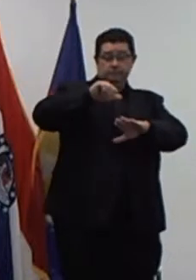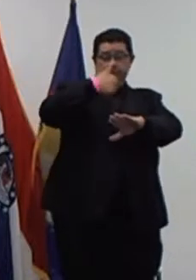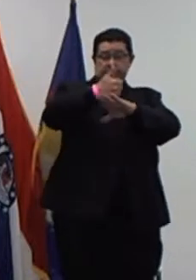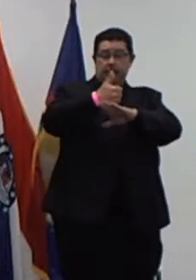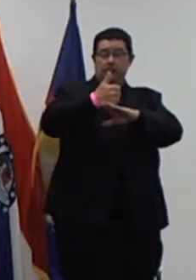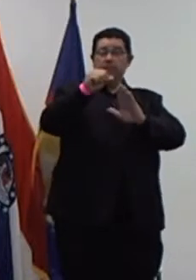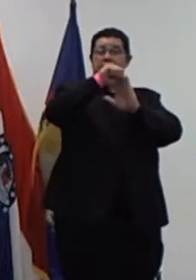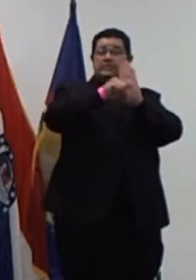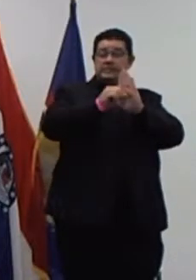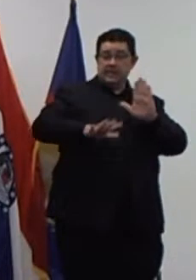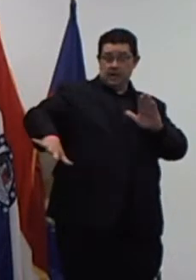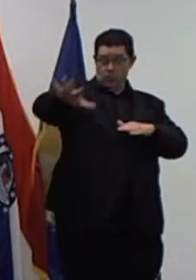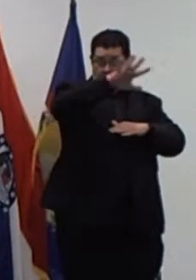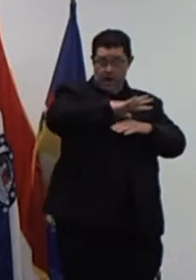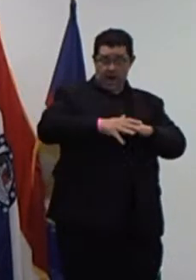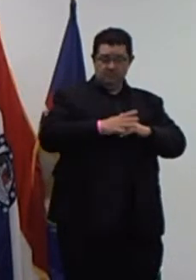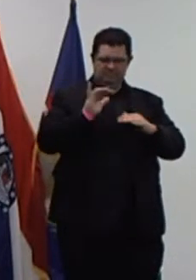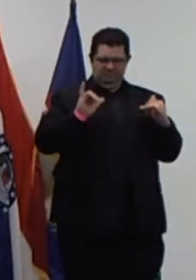about today.